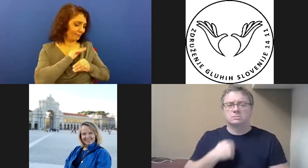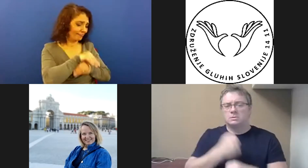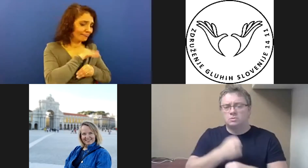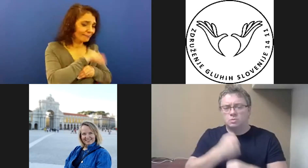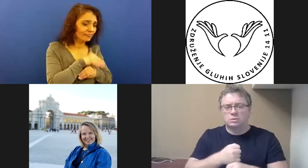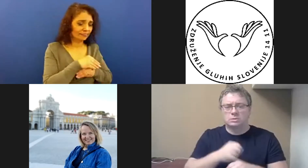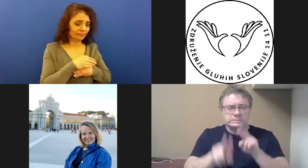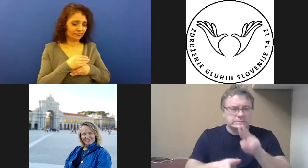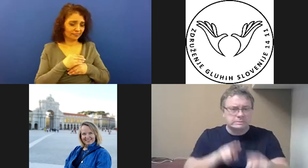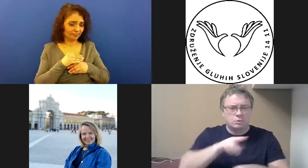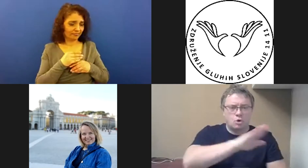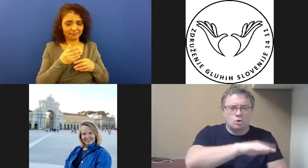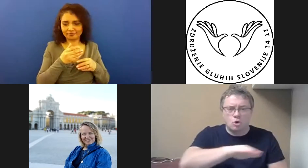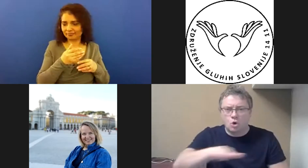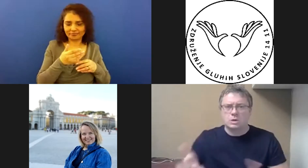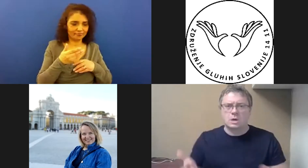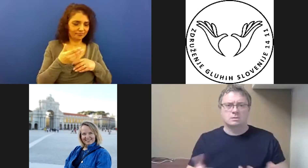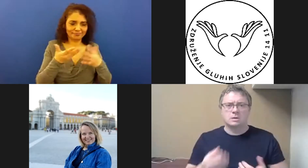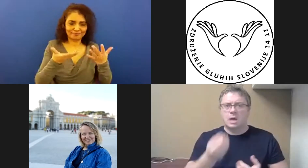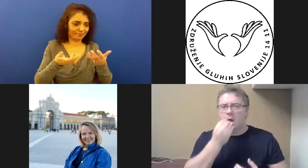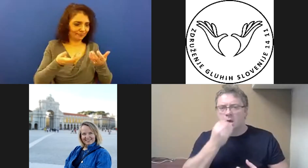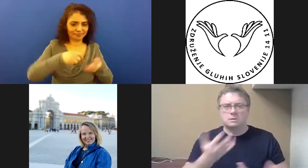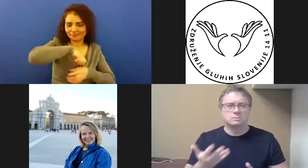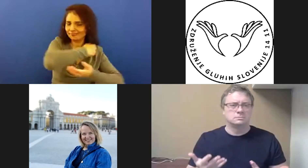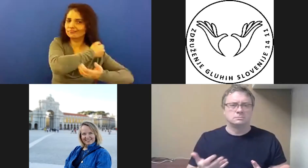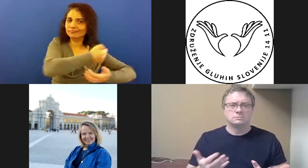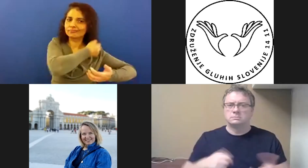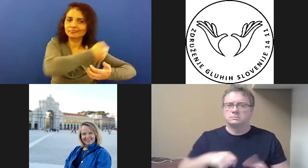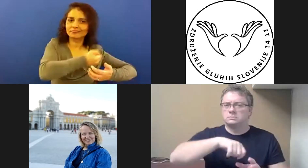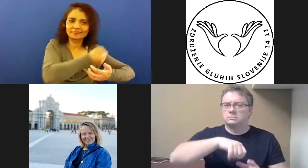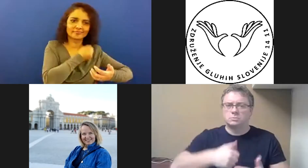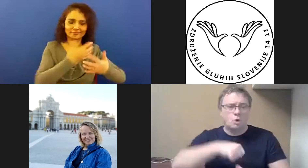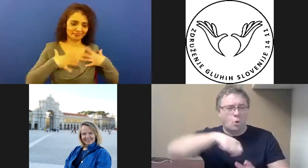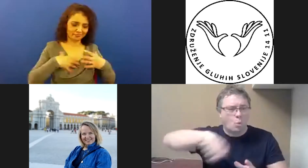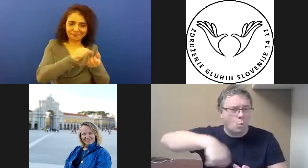Women stay at home, take care of the children, the food,